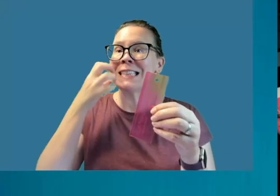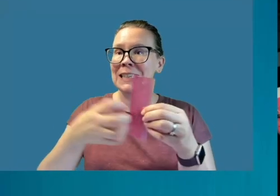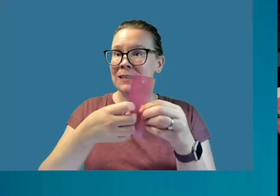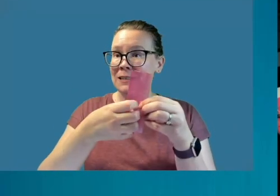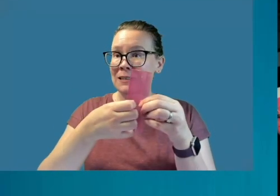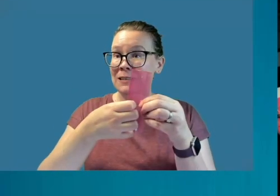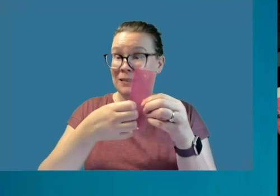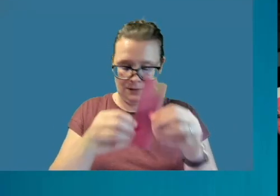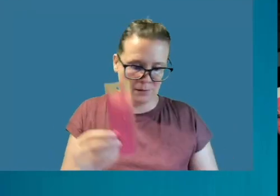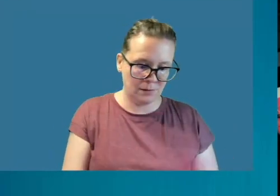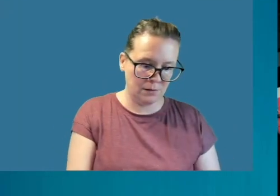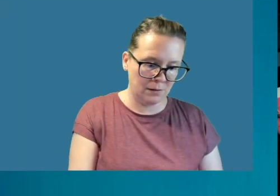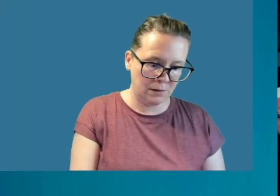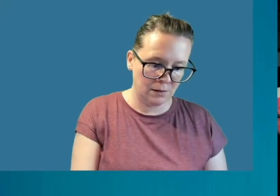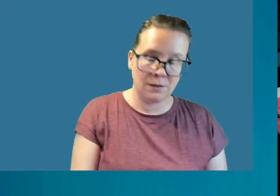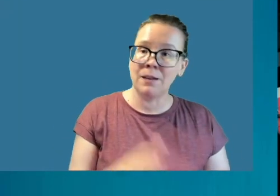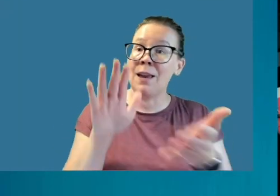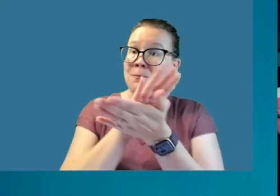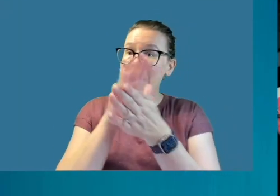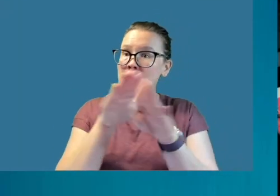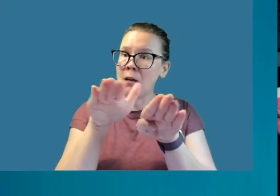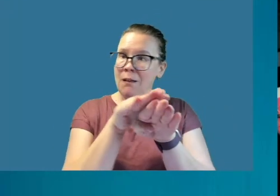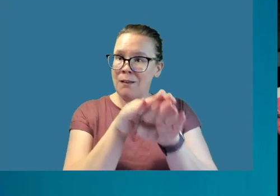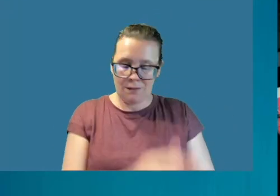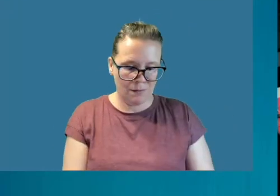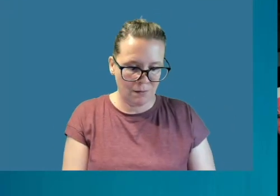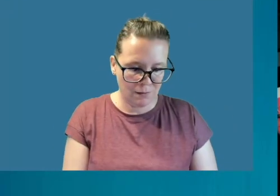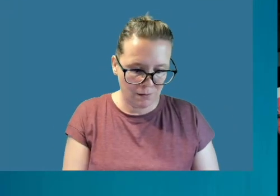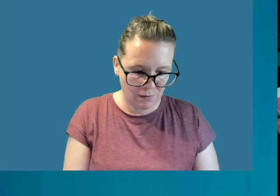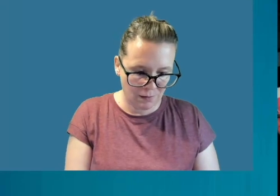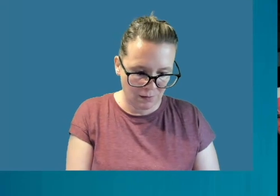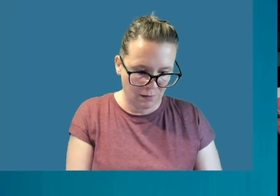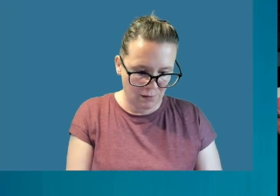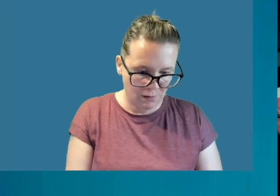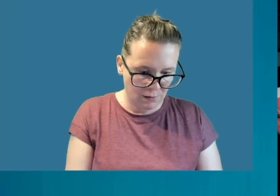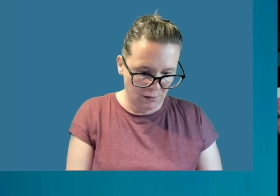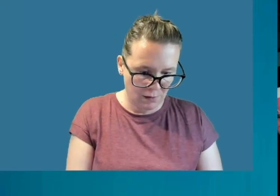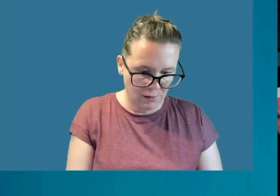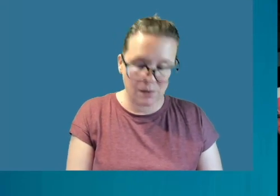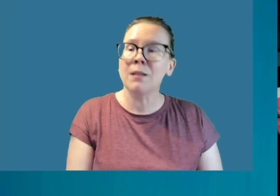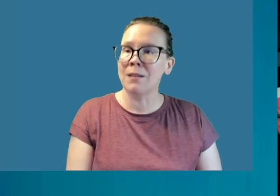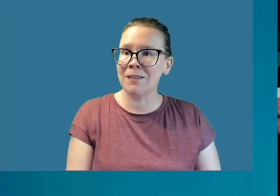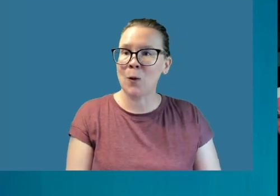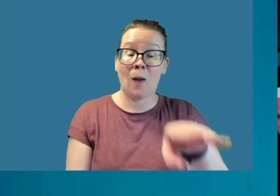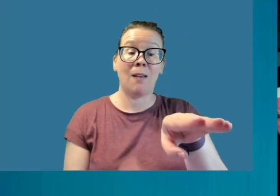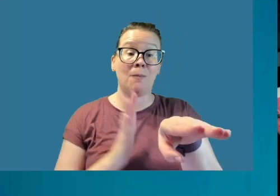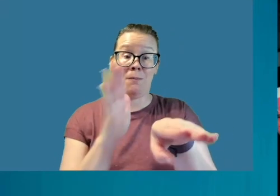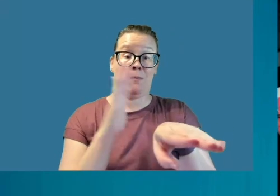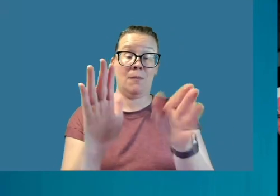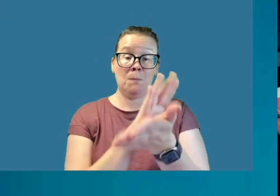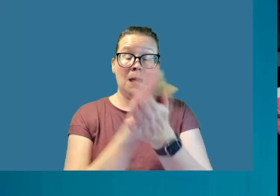And so now we're going to use the side of the ruler that's thicker or has that little ledge on it. And you want to place it so the ledge